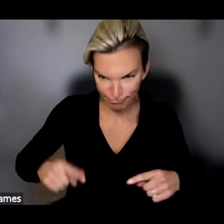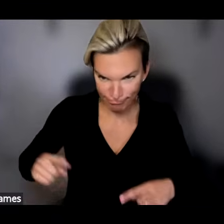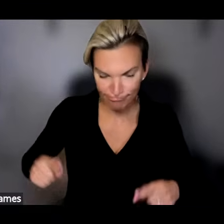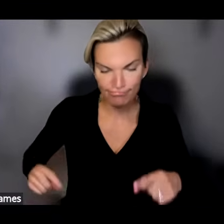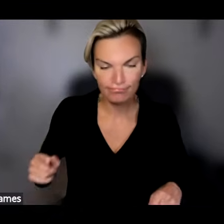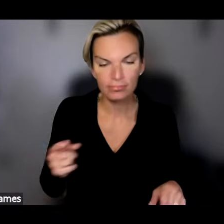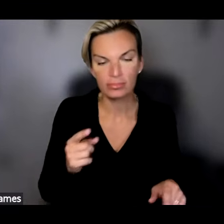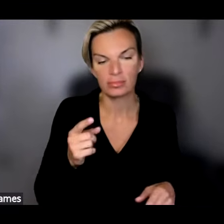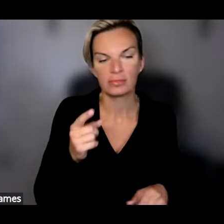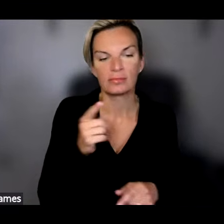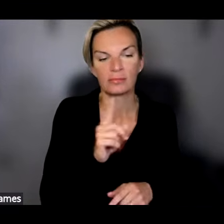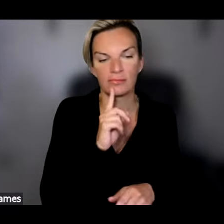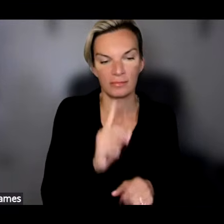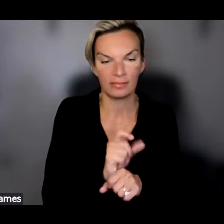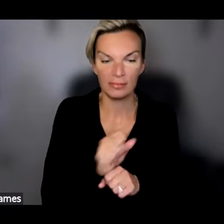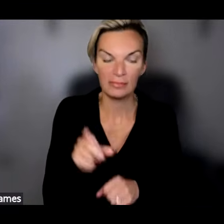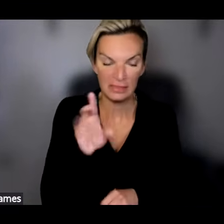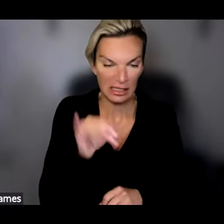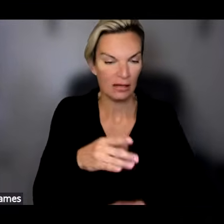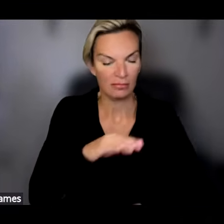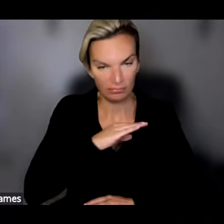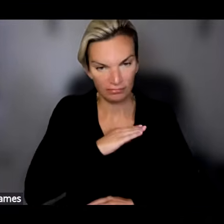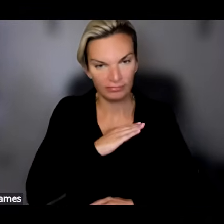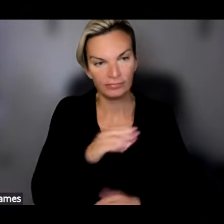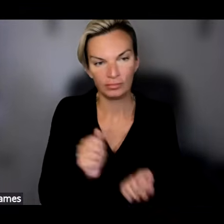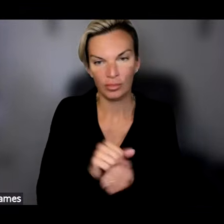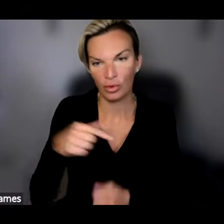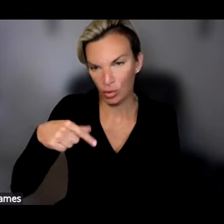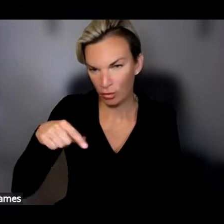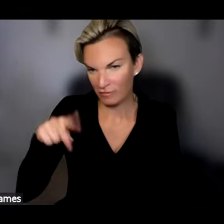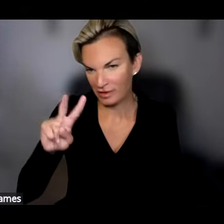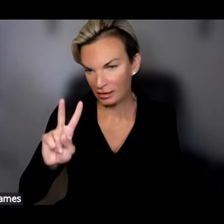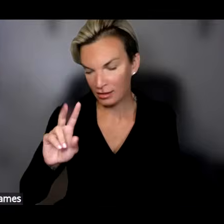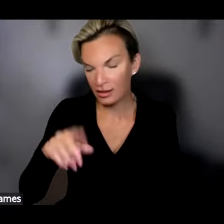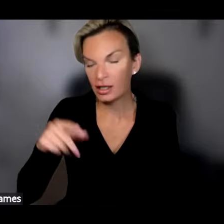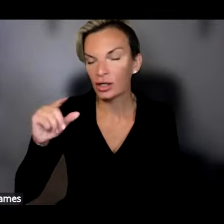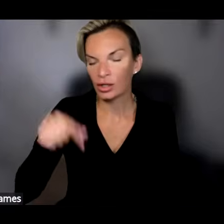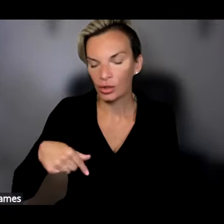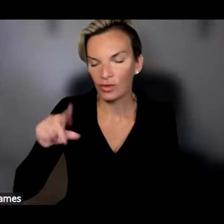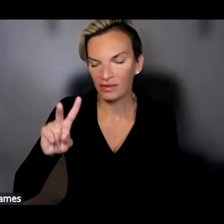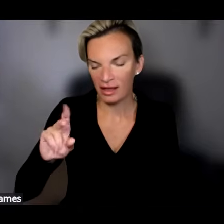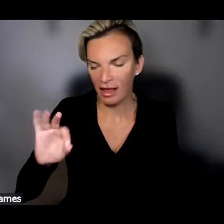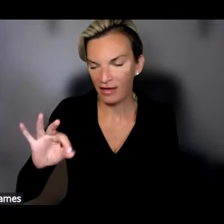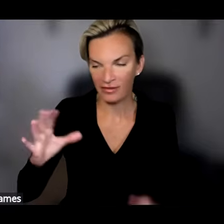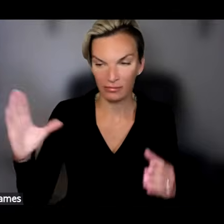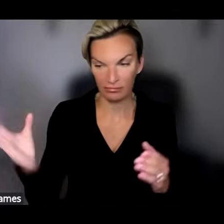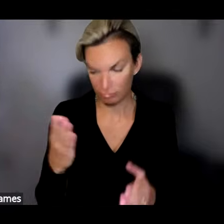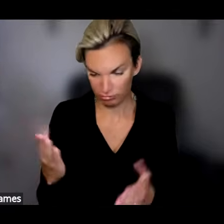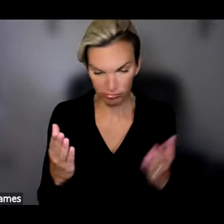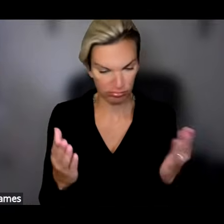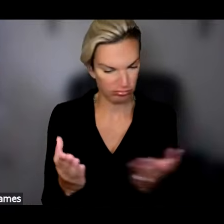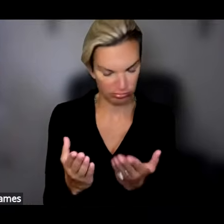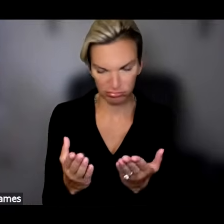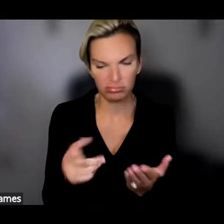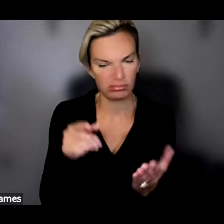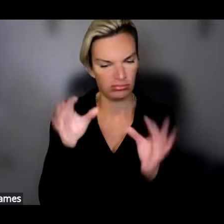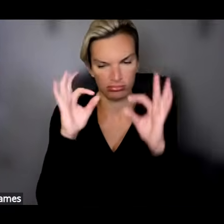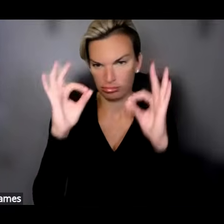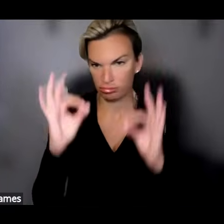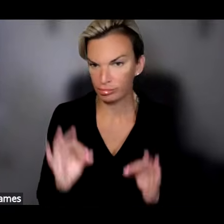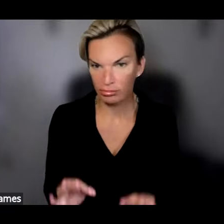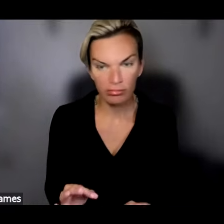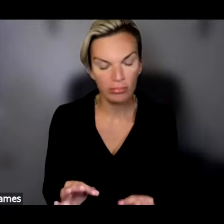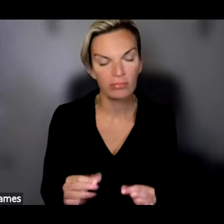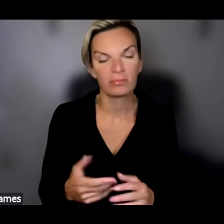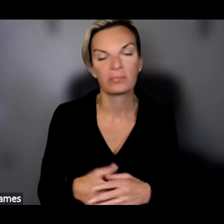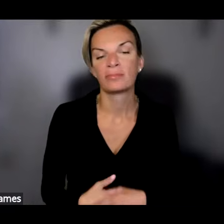all agree sufficiently with the qualified voter file signature. So we didn't reject any on that basis. There were also challenges